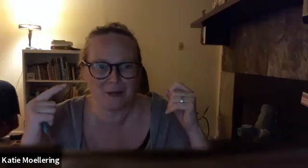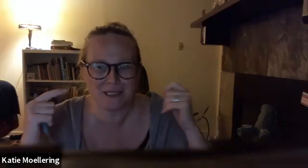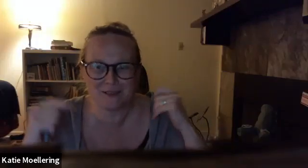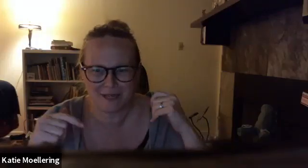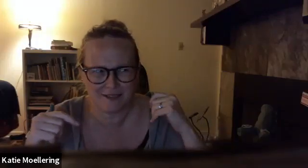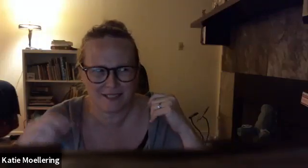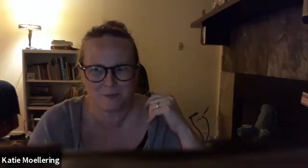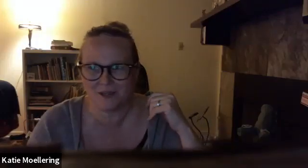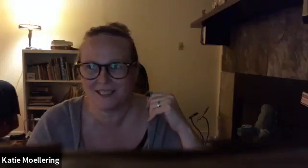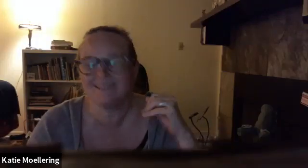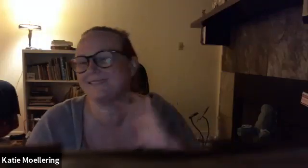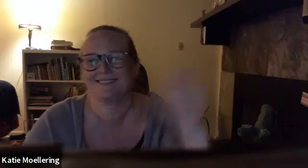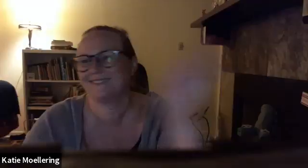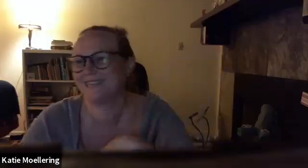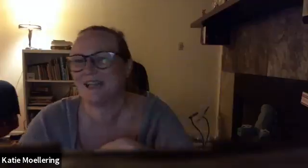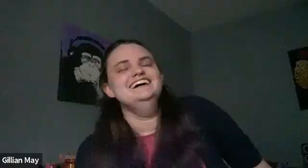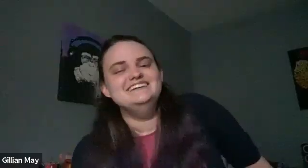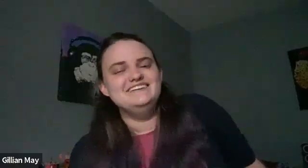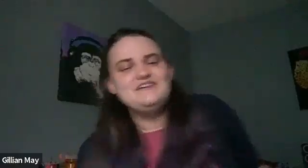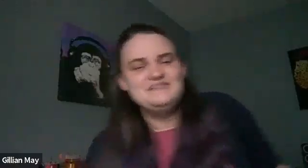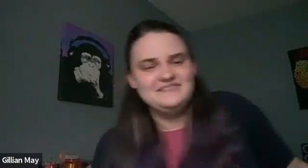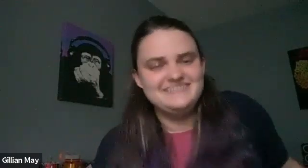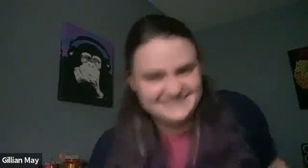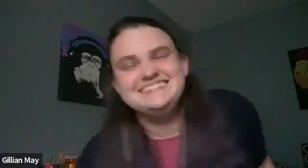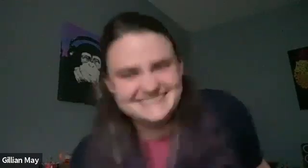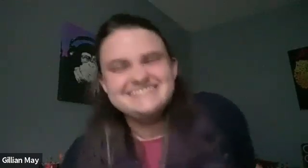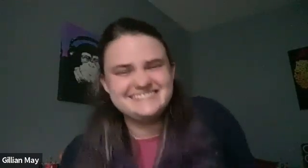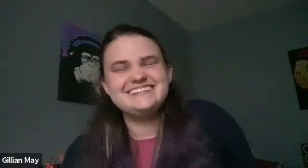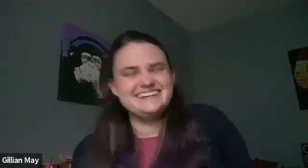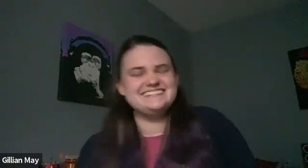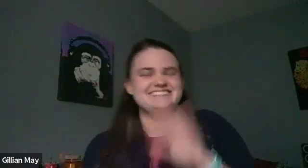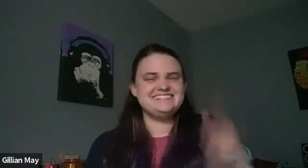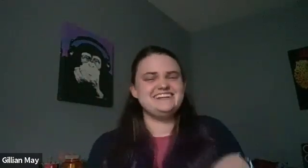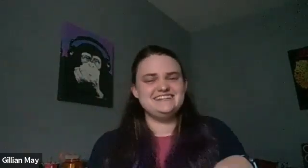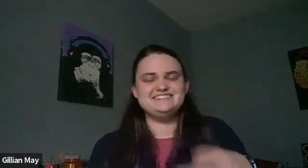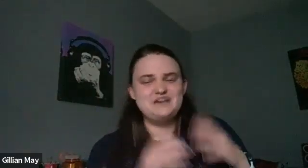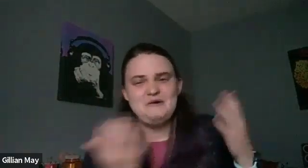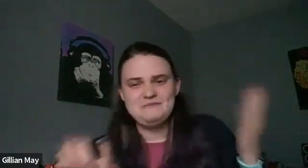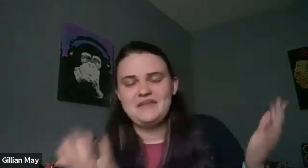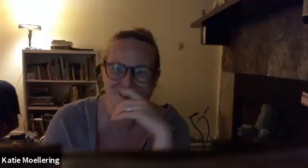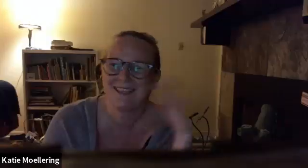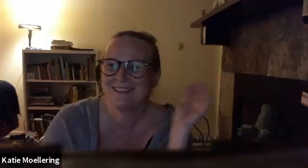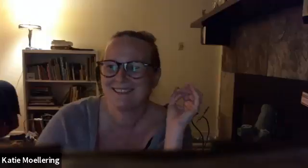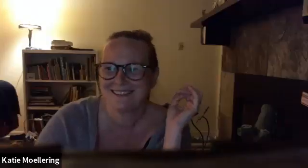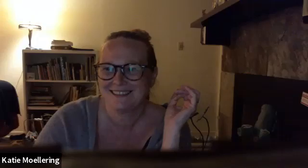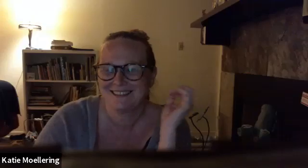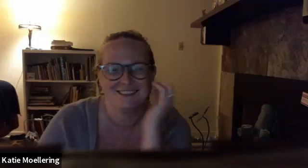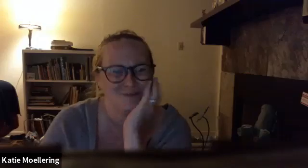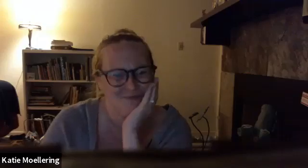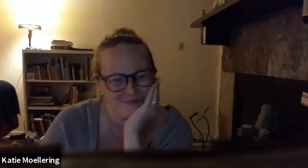like, Maris is barking? Maris is her sister. She is. So, and I won't lie. There's